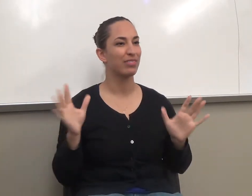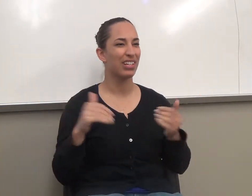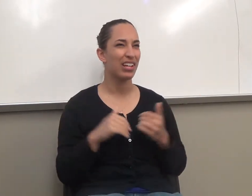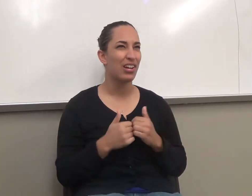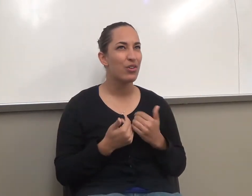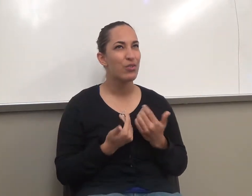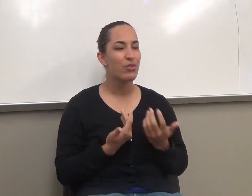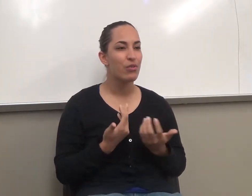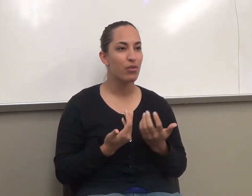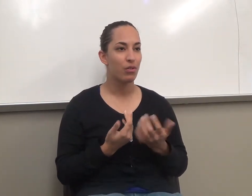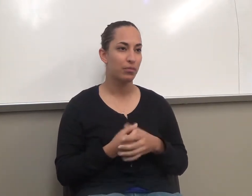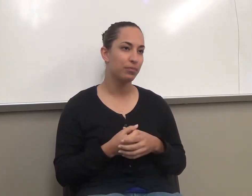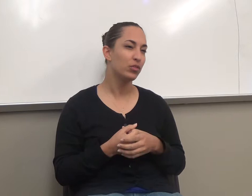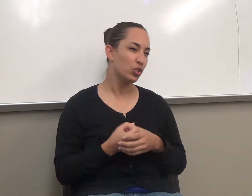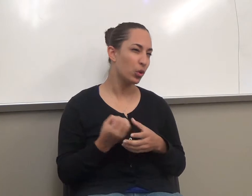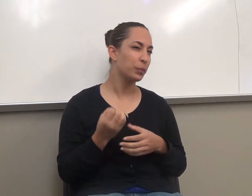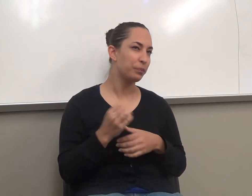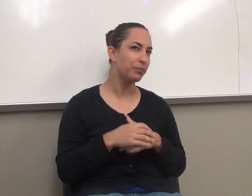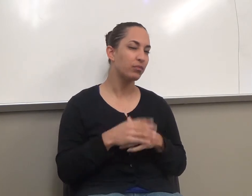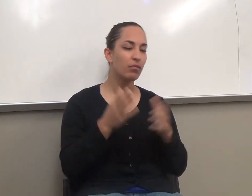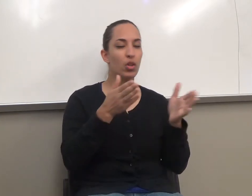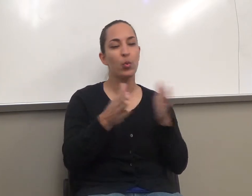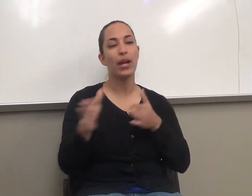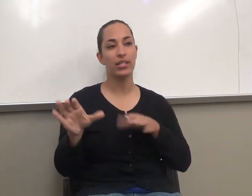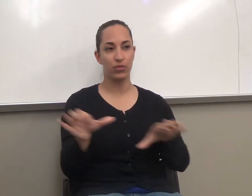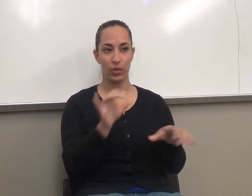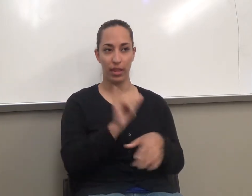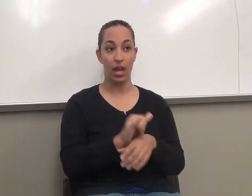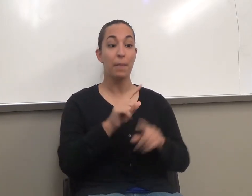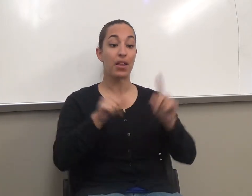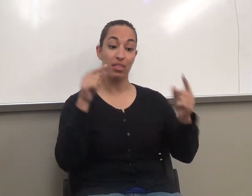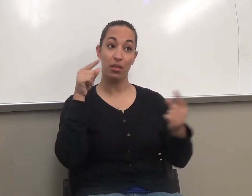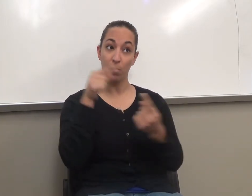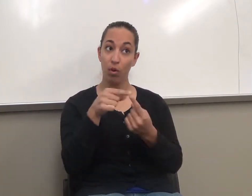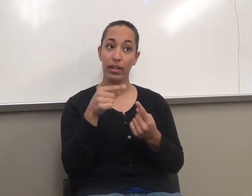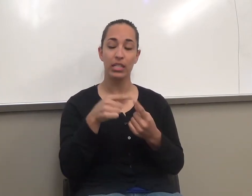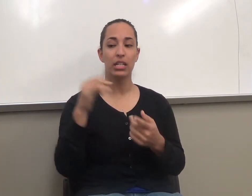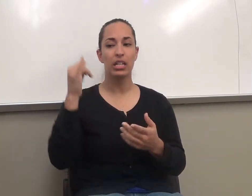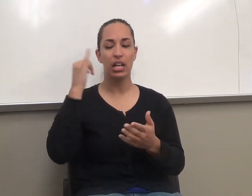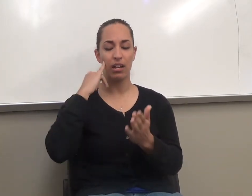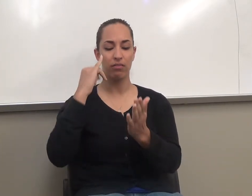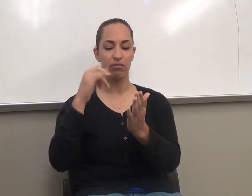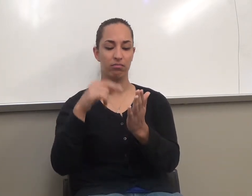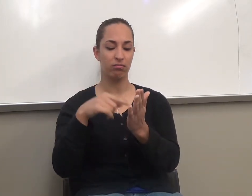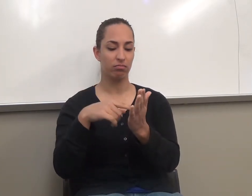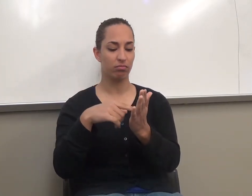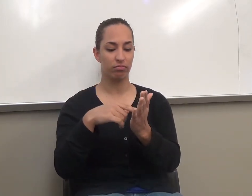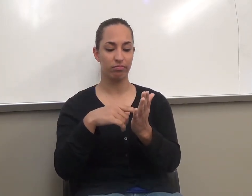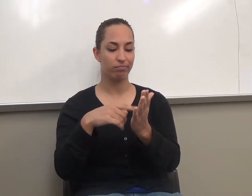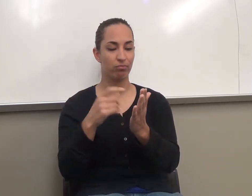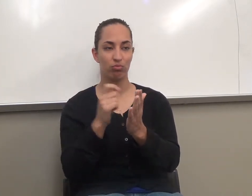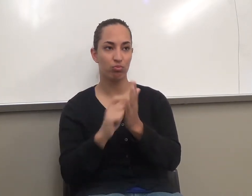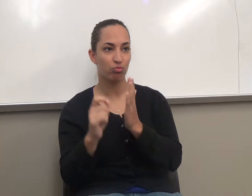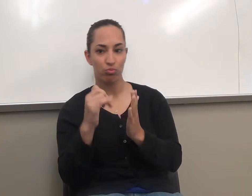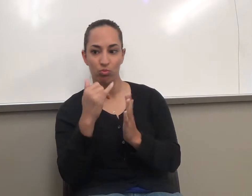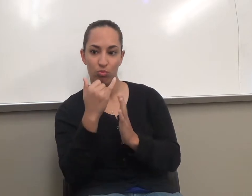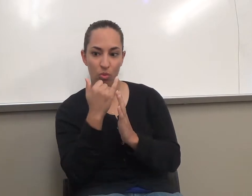okay? So there's ways to do this, but the point is, between now and next Tuesday, you